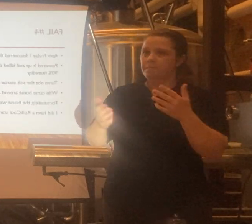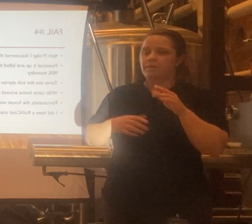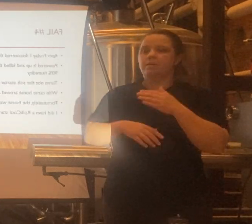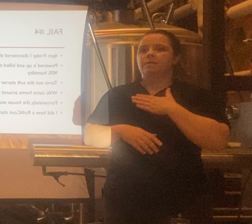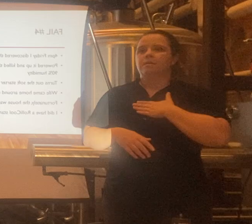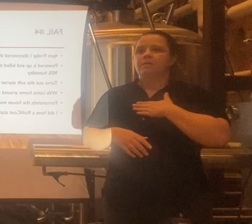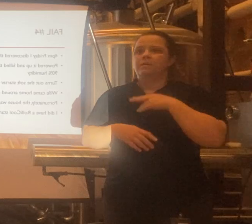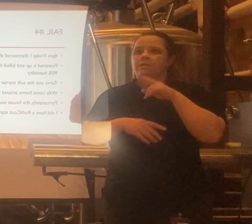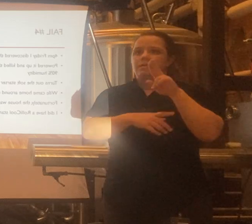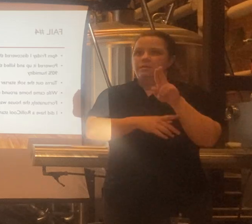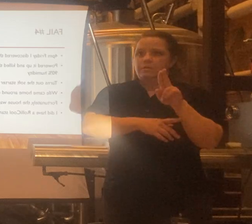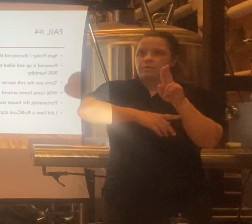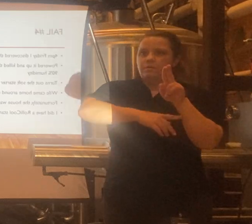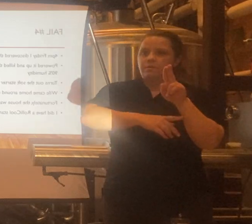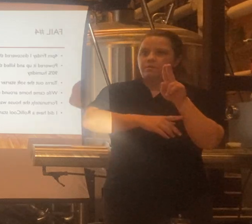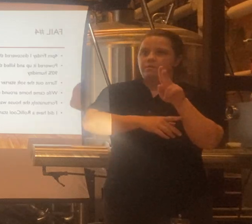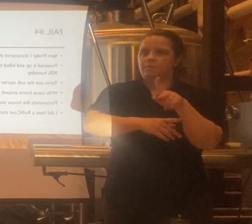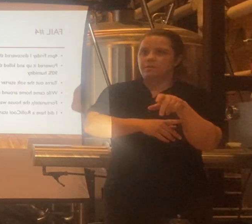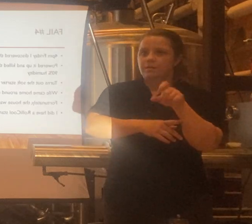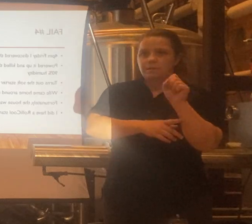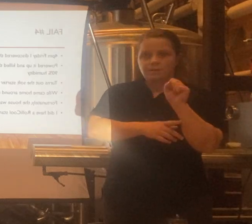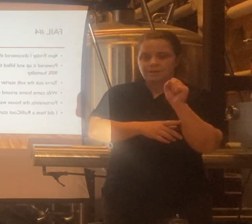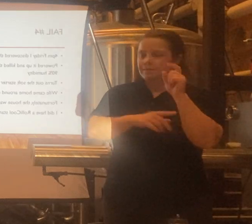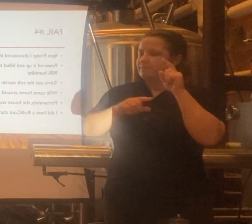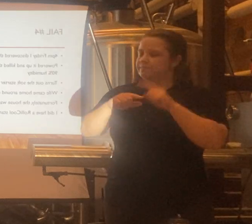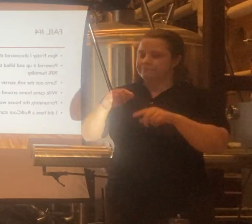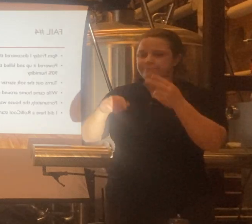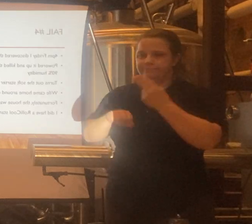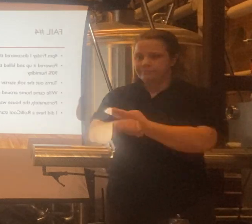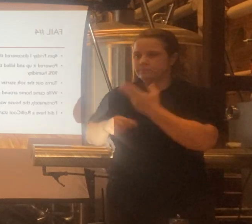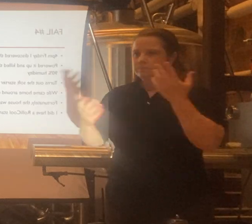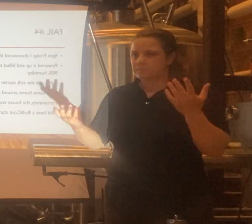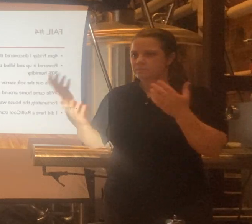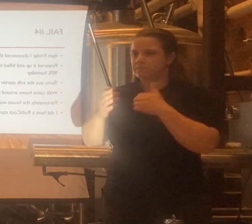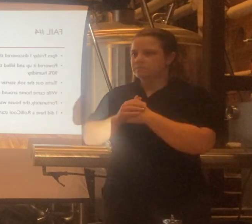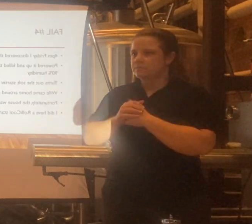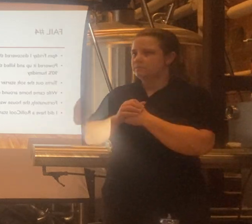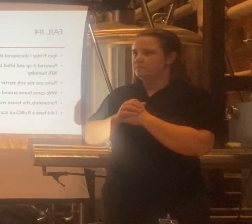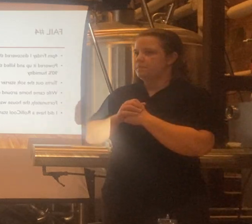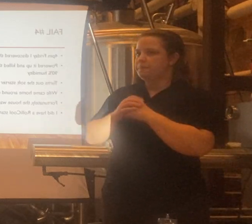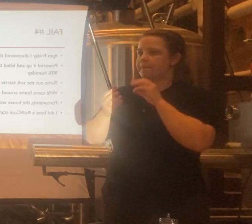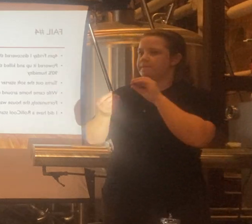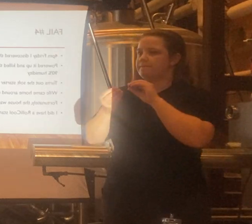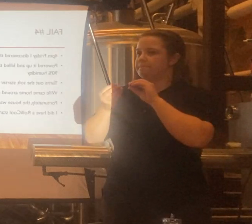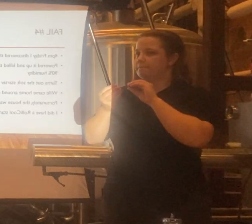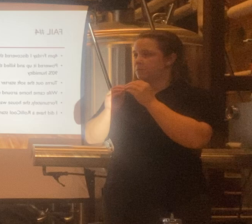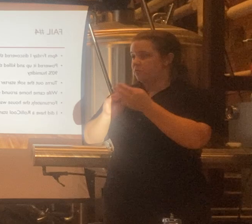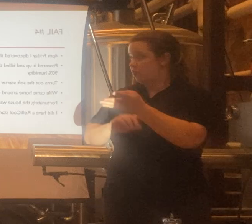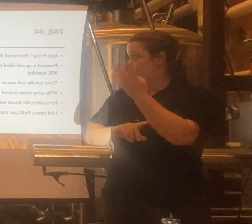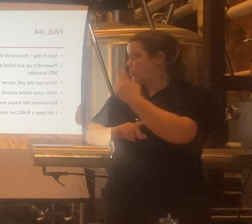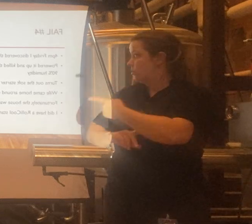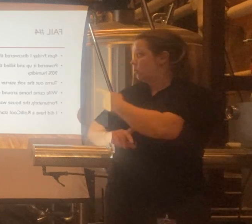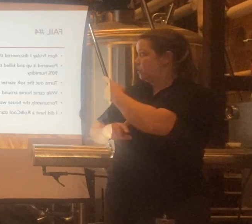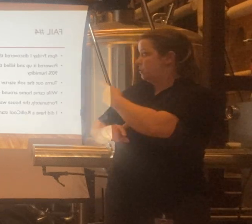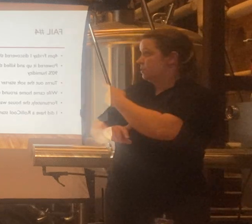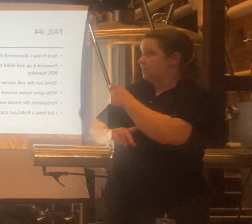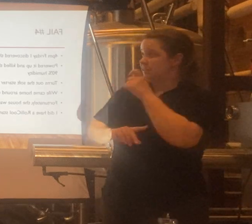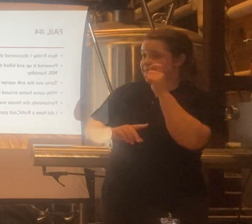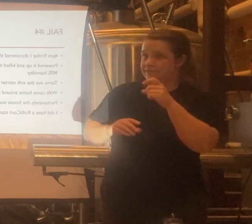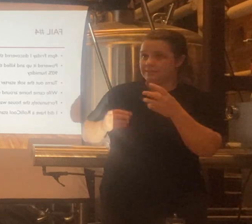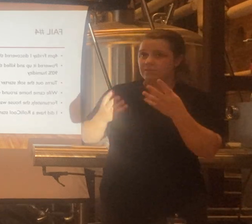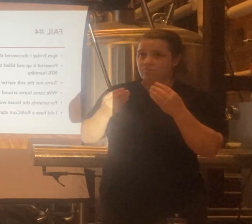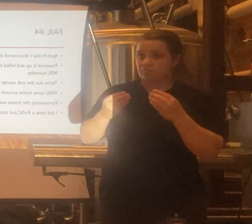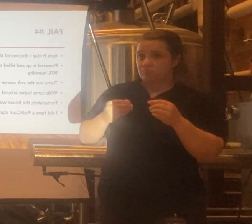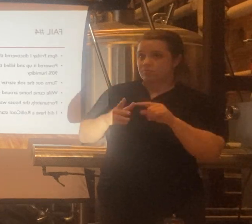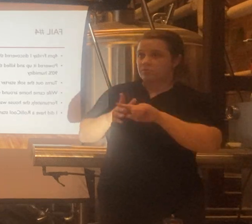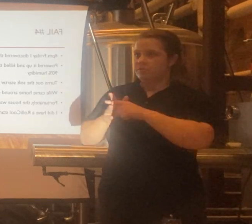whole purpose. The fail number 4 is about 4 o'clock on Friday. The soft starter I talked about, you have to run it on generator. Well,